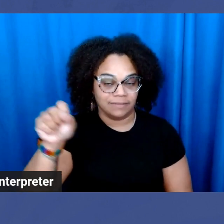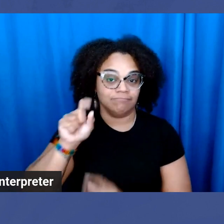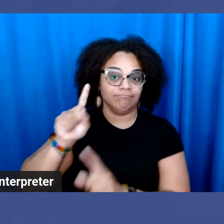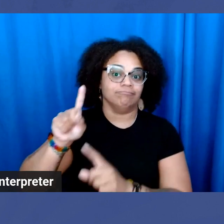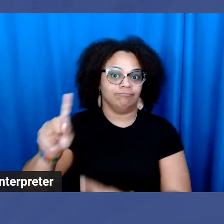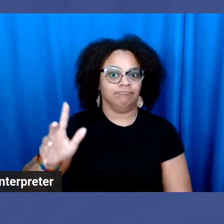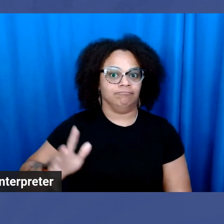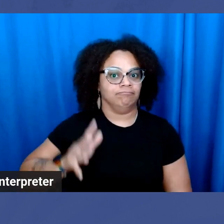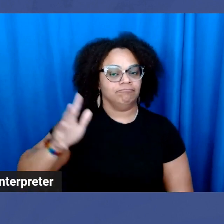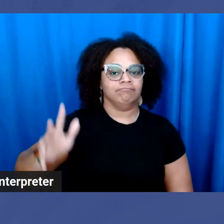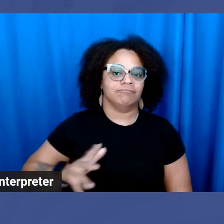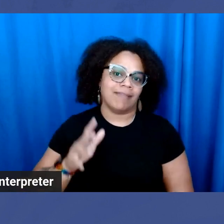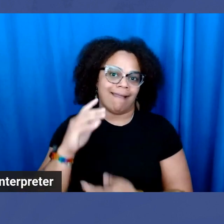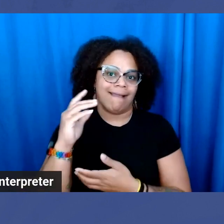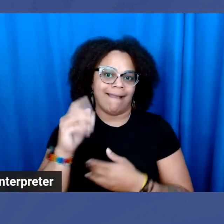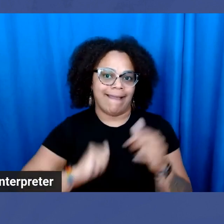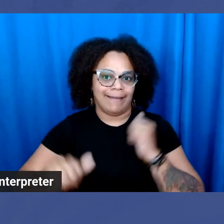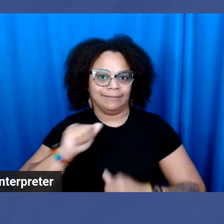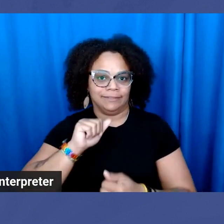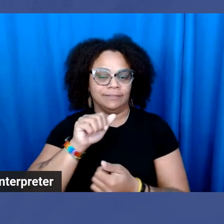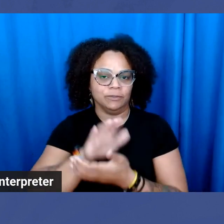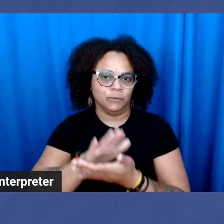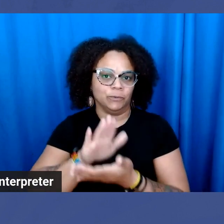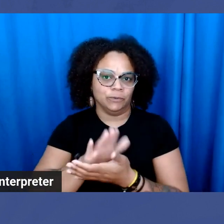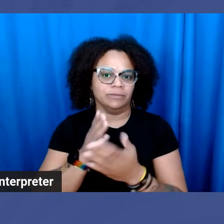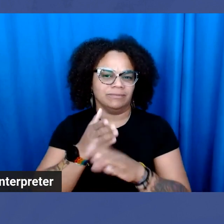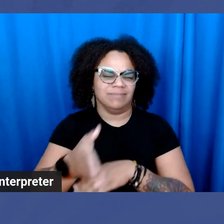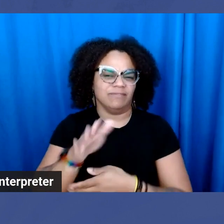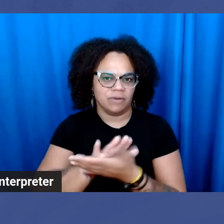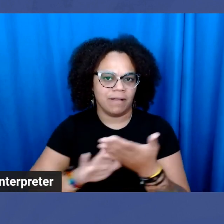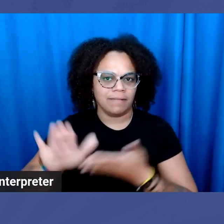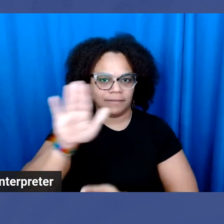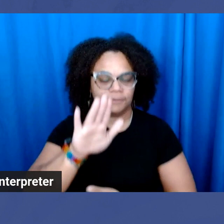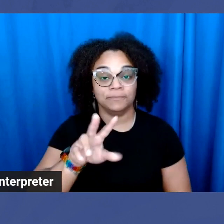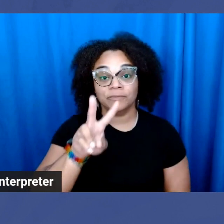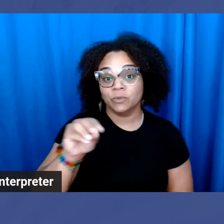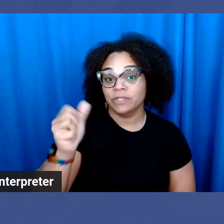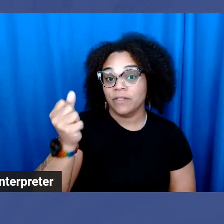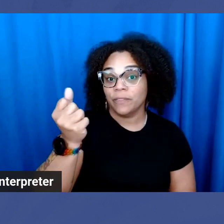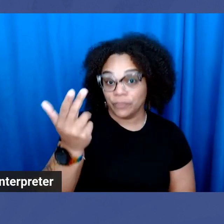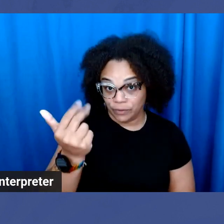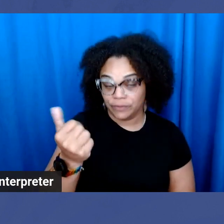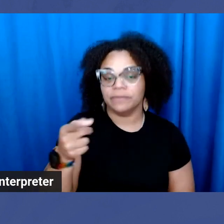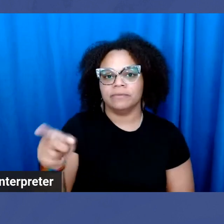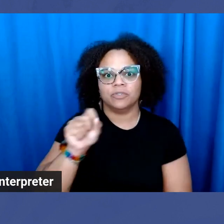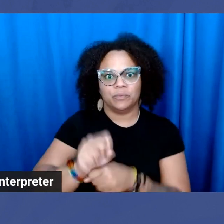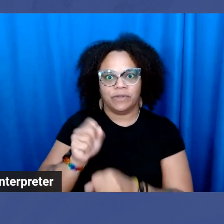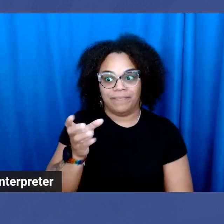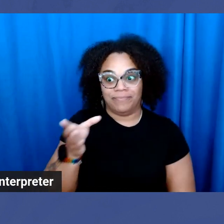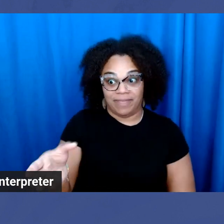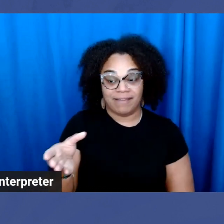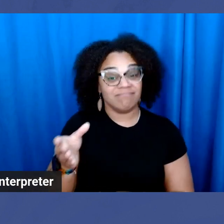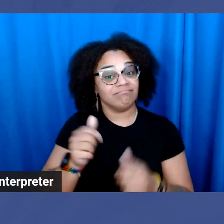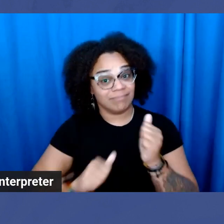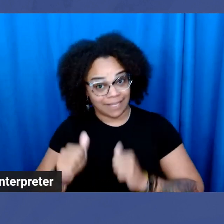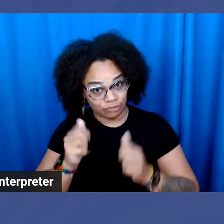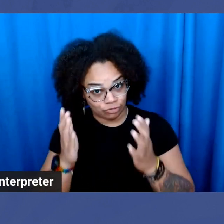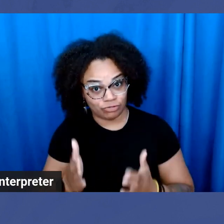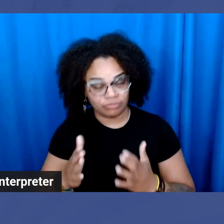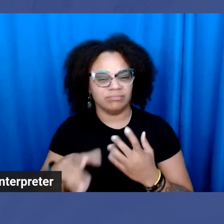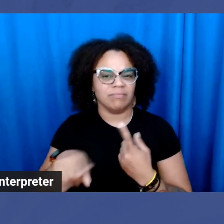acting conservatory after college. In 2013, she was working there as an actor and a